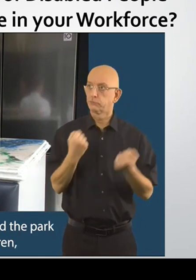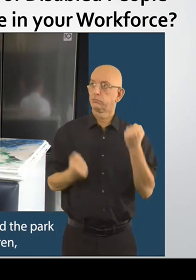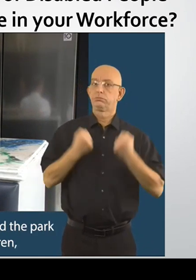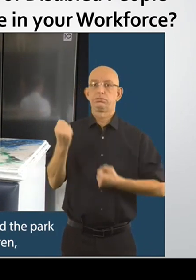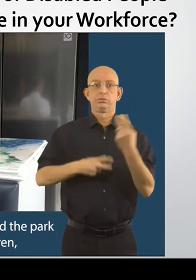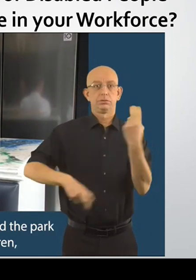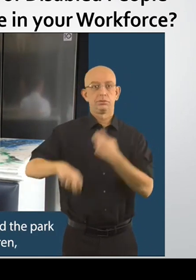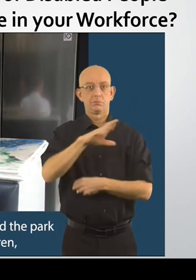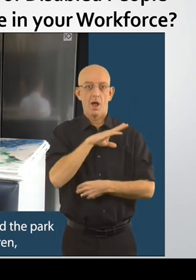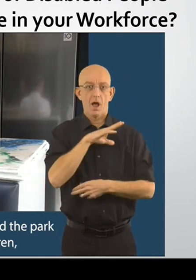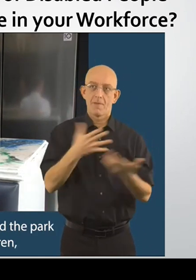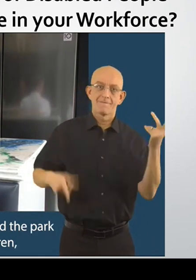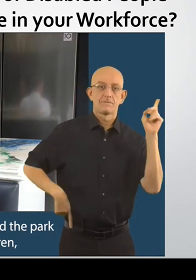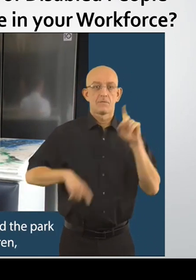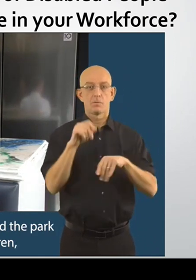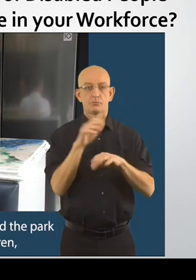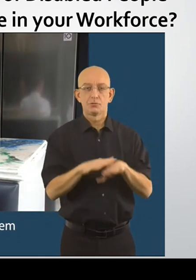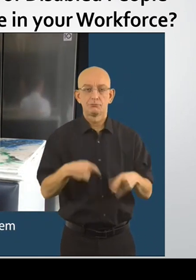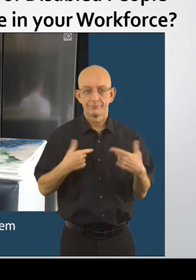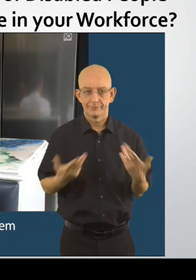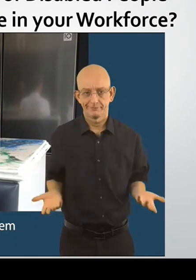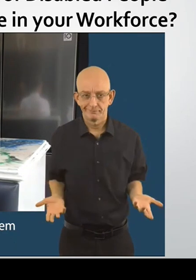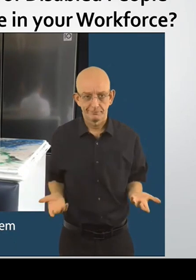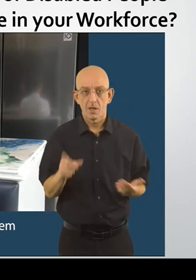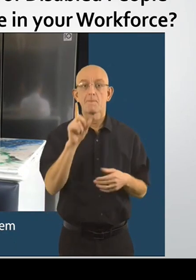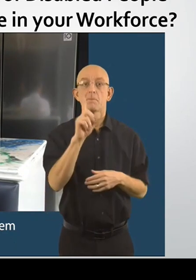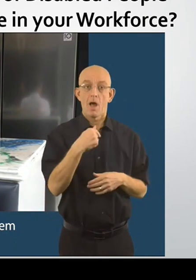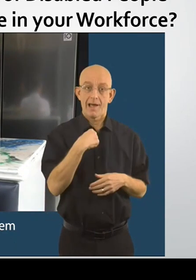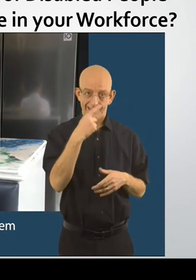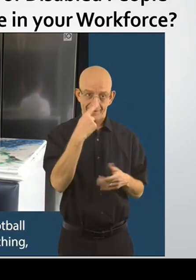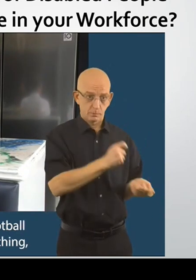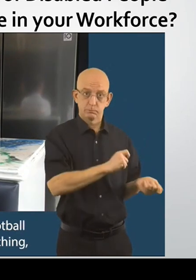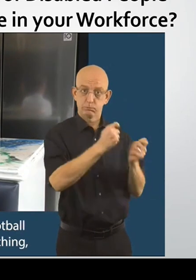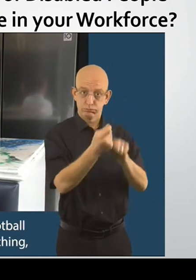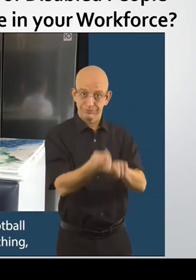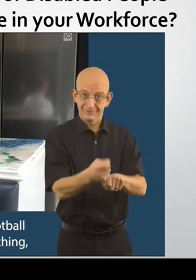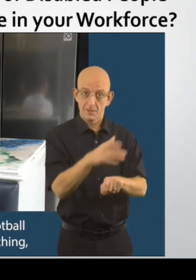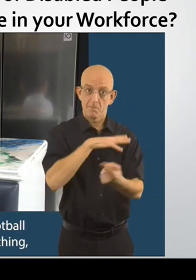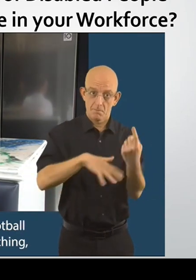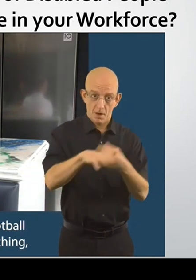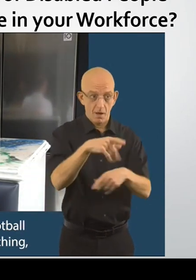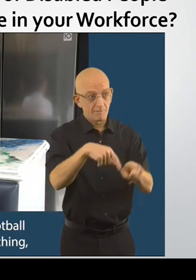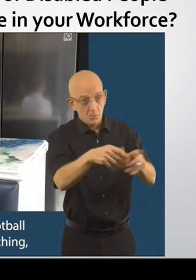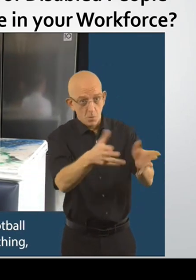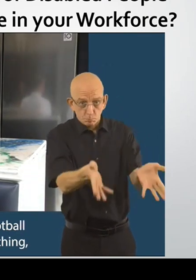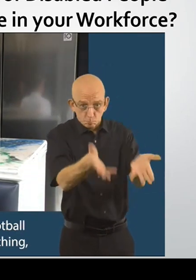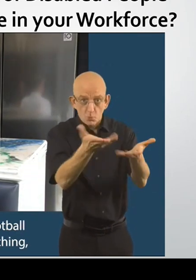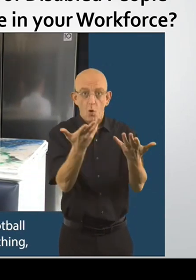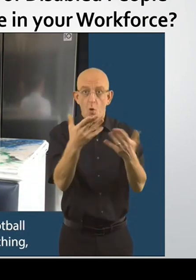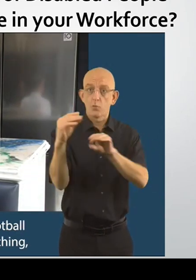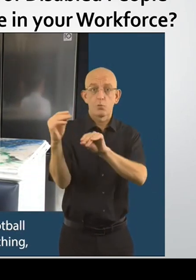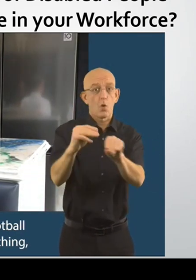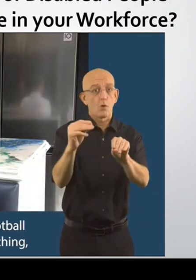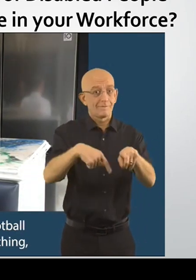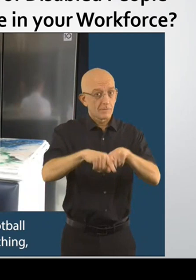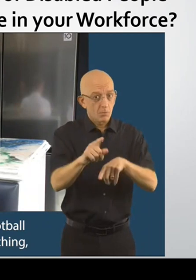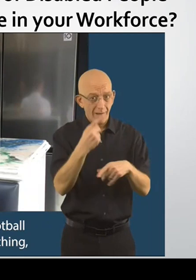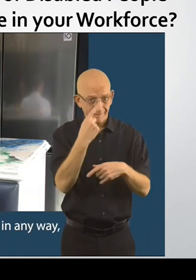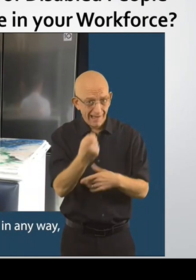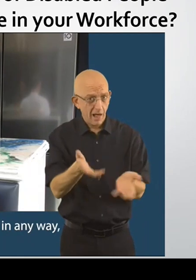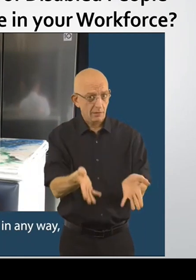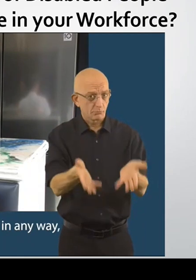I can't necessarily run around the park and play football with the children, but what I can do is facilitate them going to the park and playing football, or I can take them to football